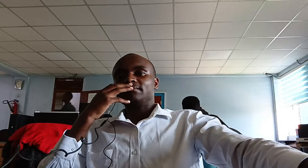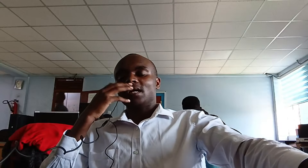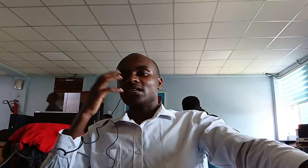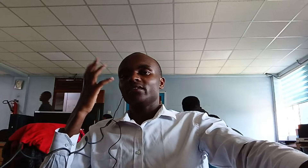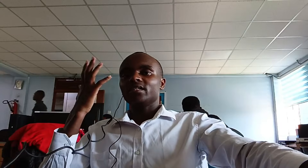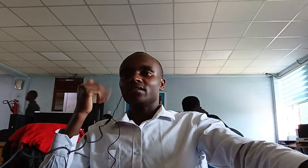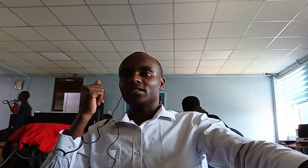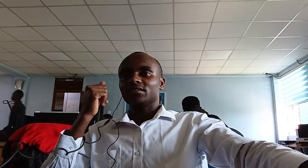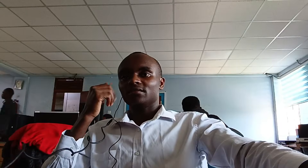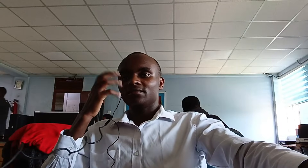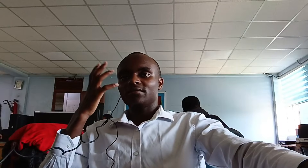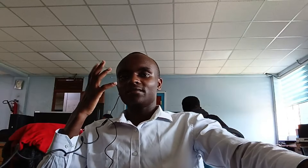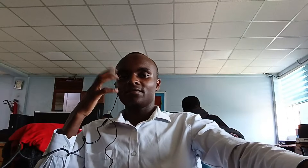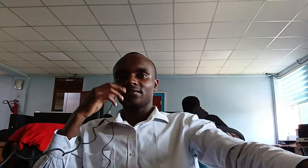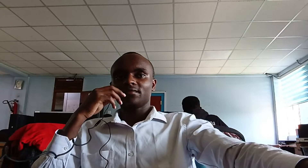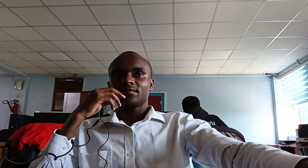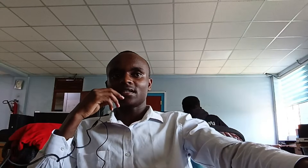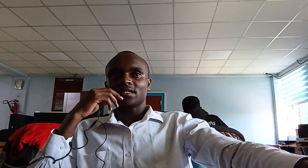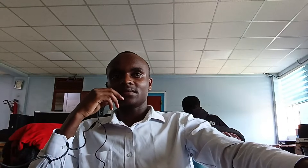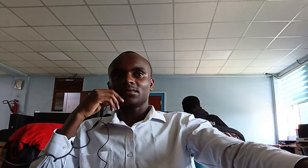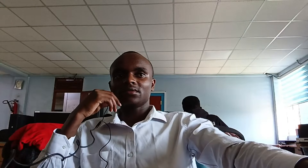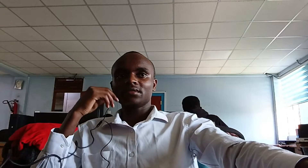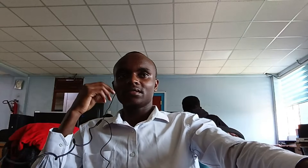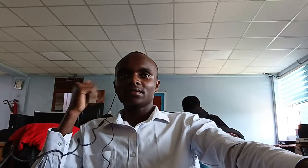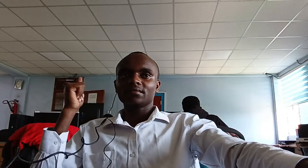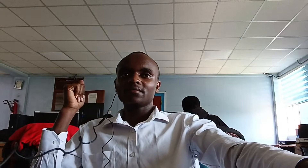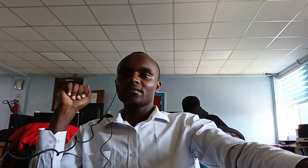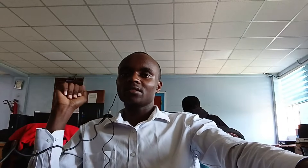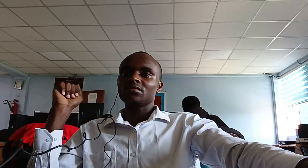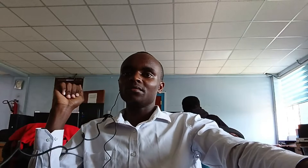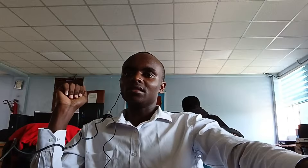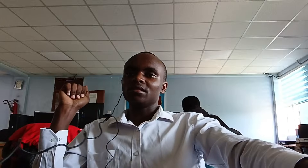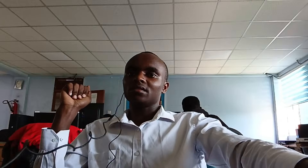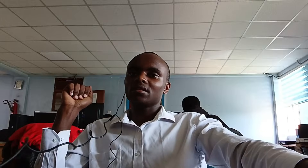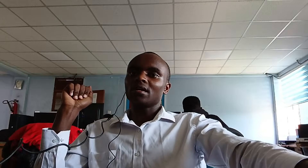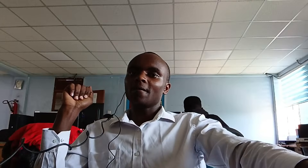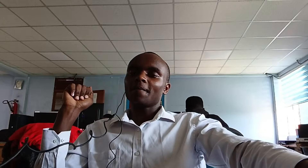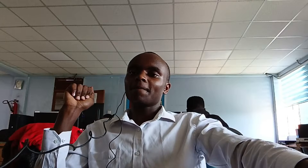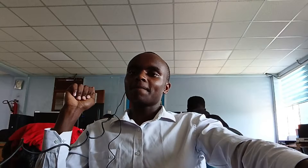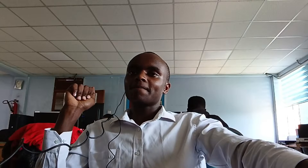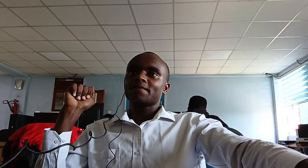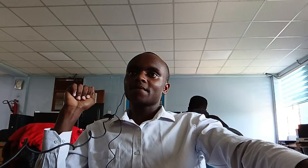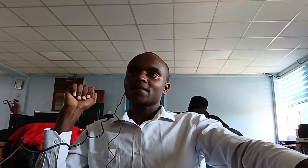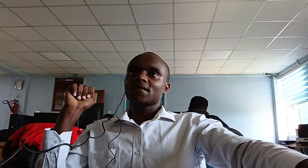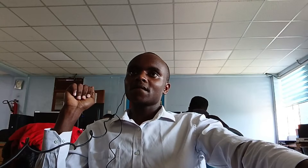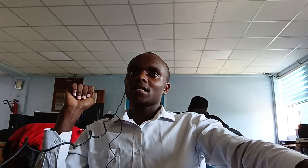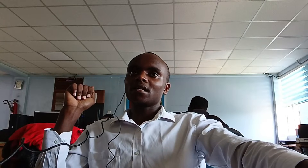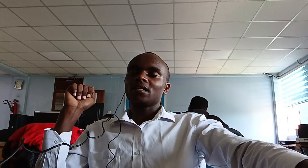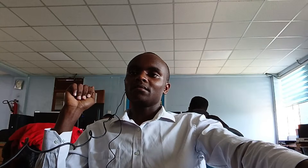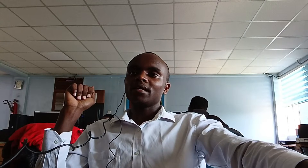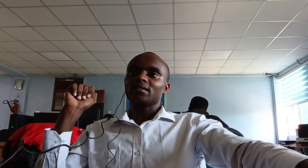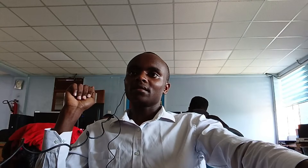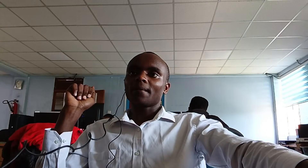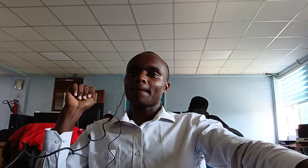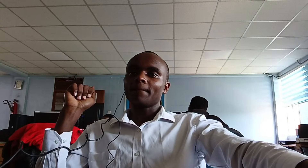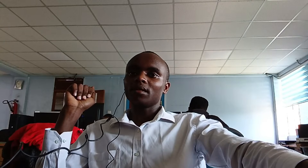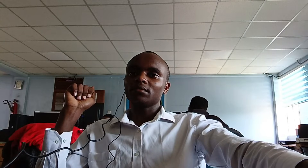giving a duration of at most 2 minutes. Can I get my answer, please?